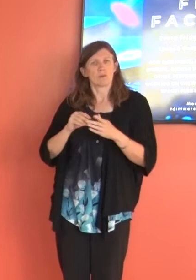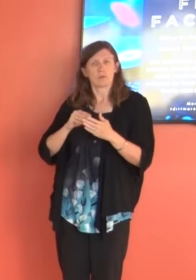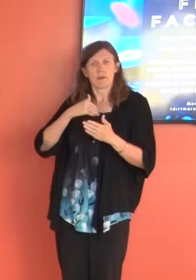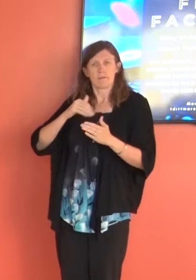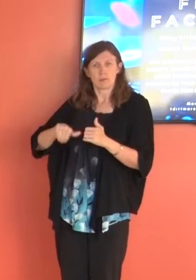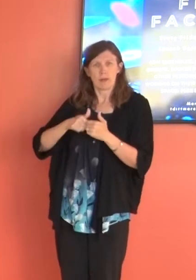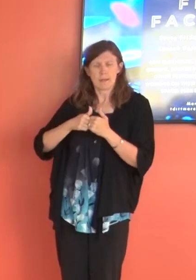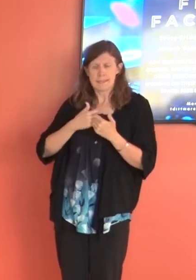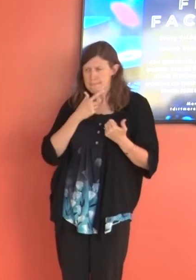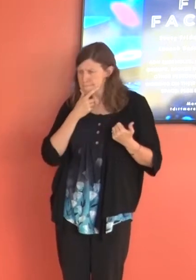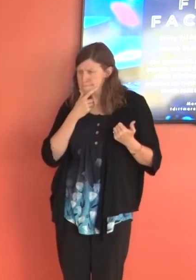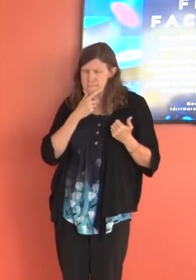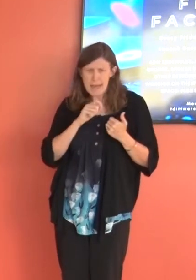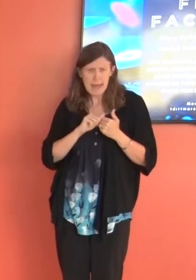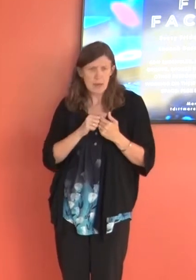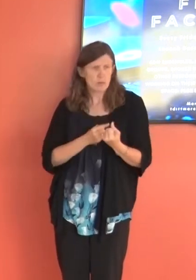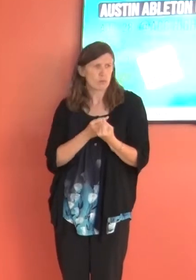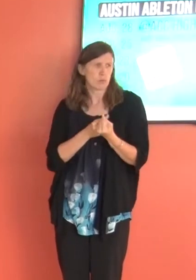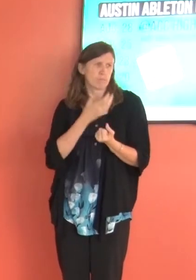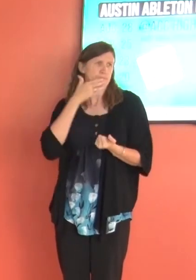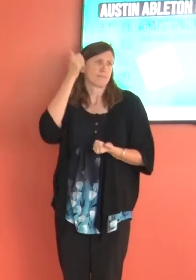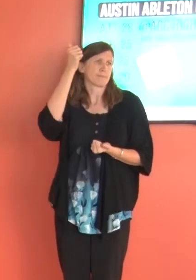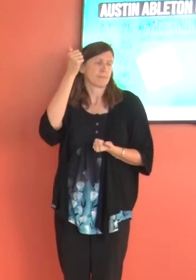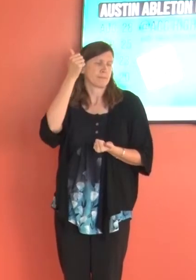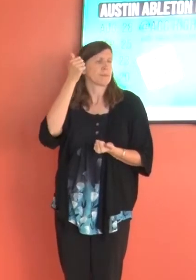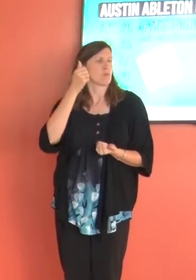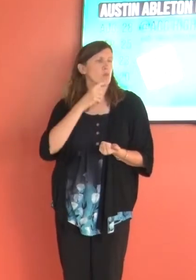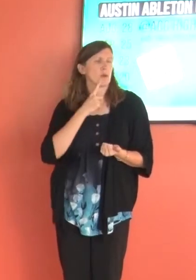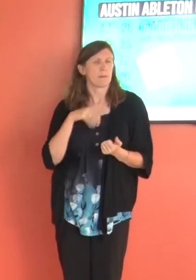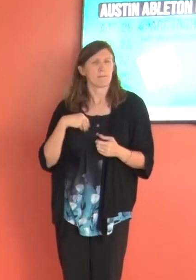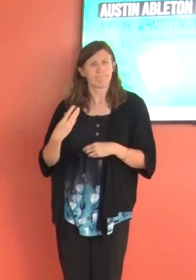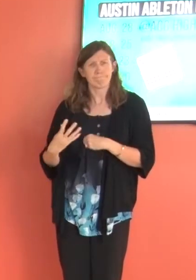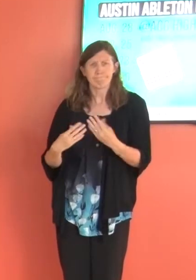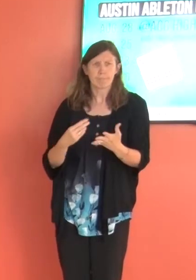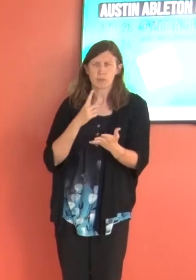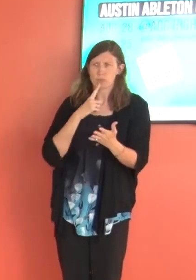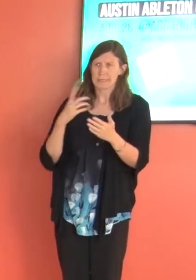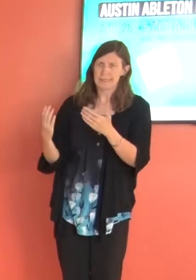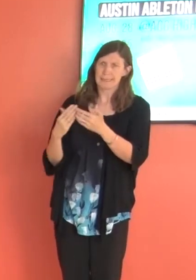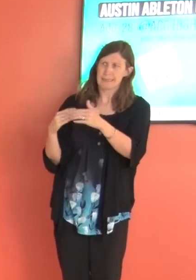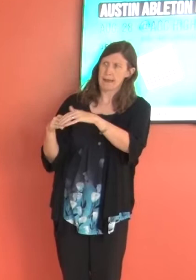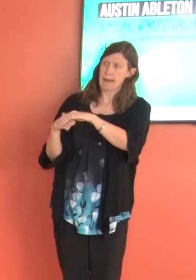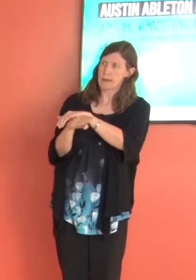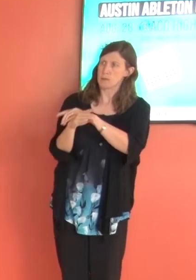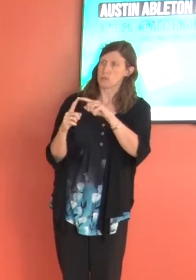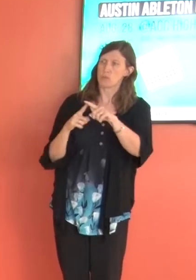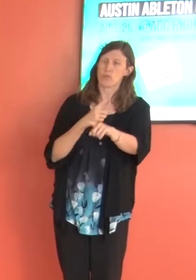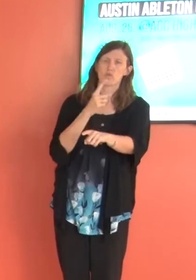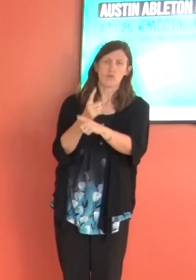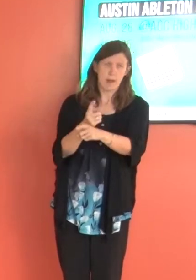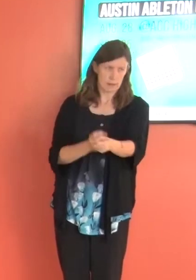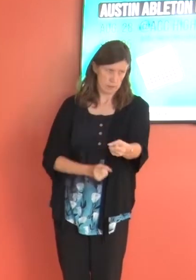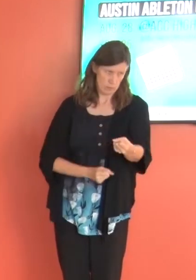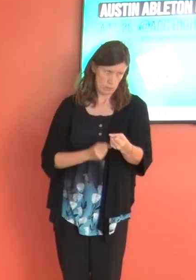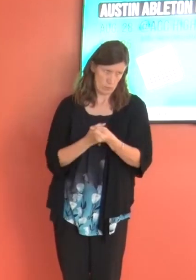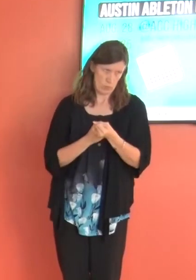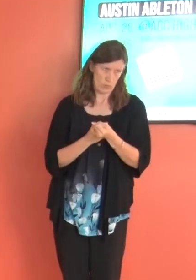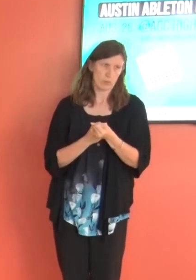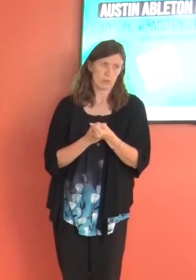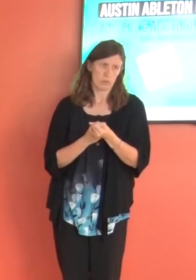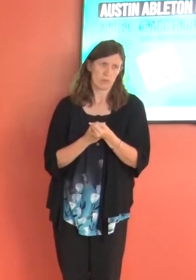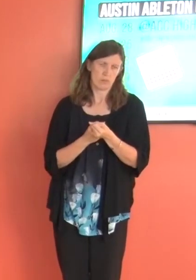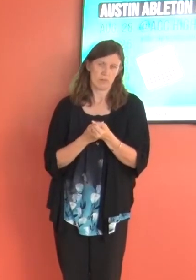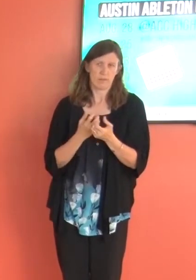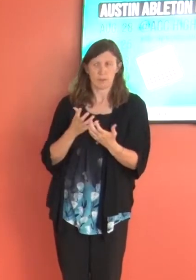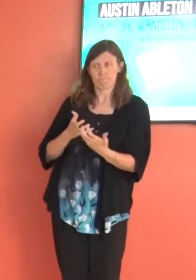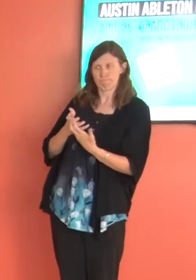want to know how to support them. So we're going to make sure that they have easy access to the right support mechanisms for